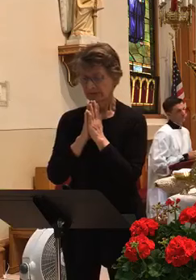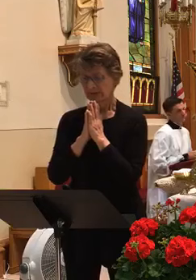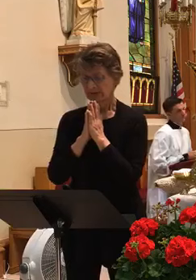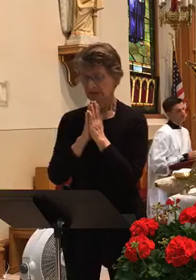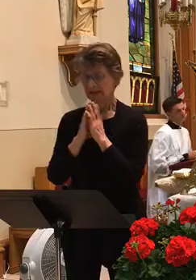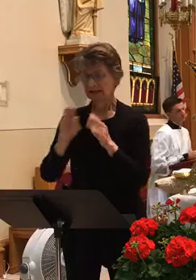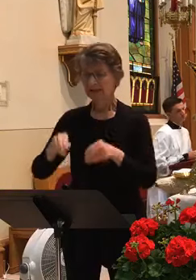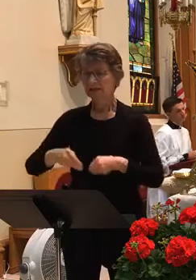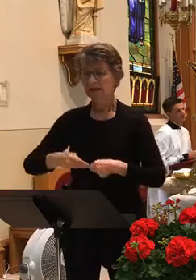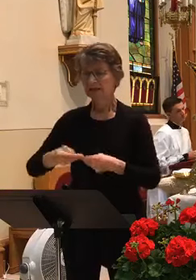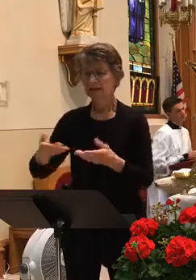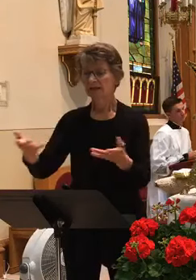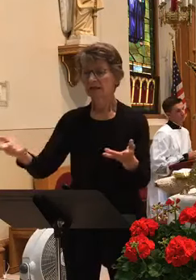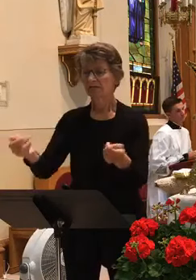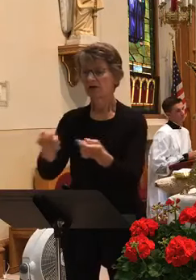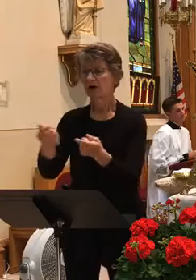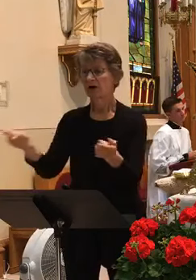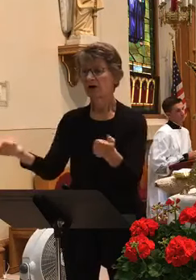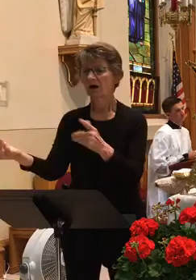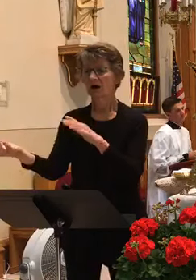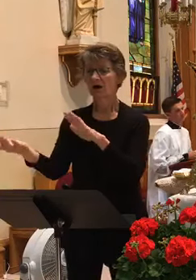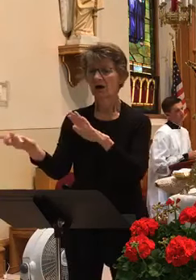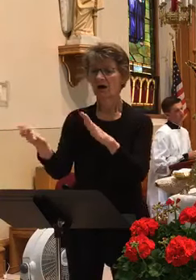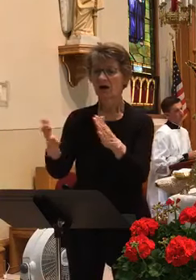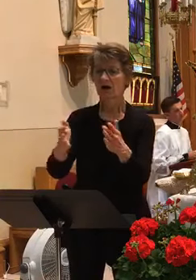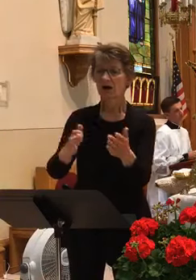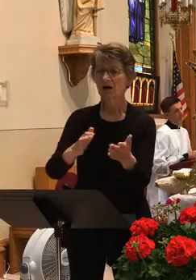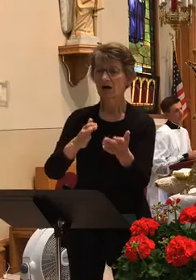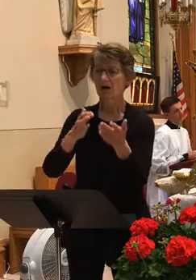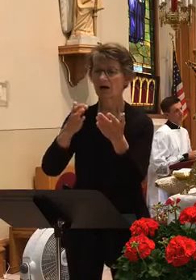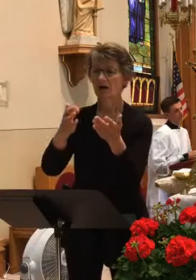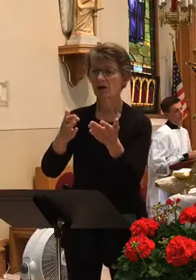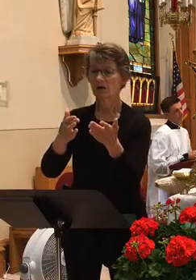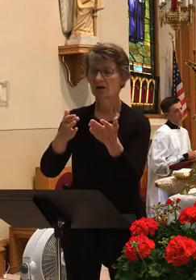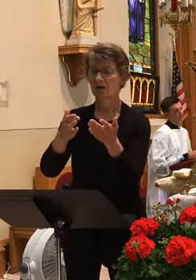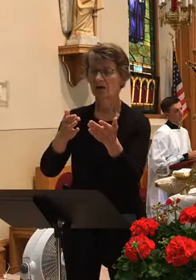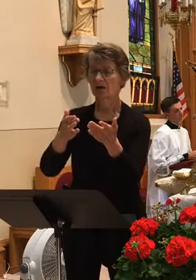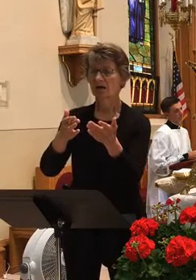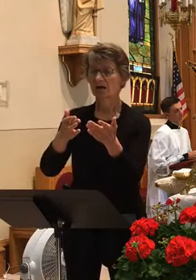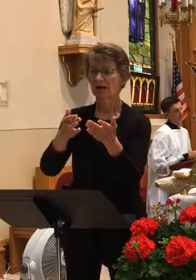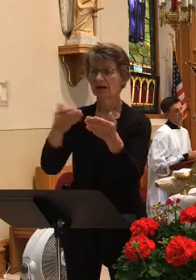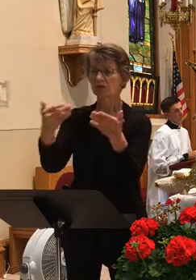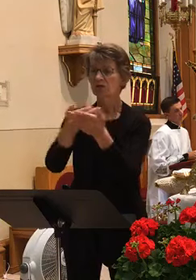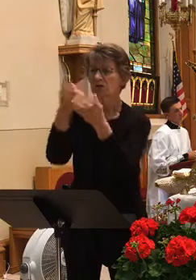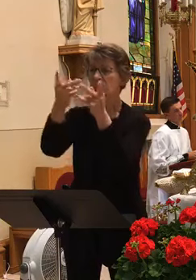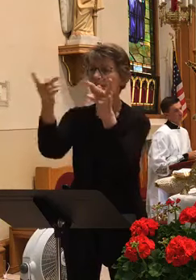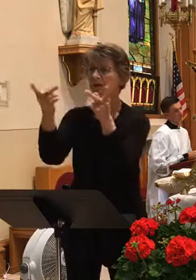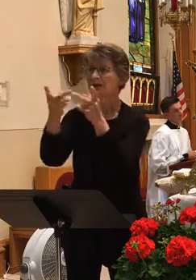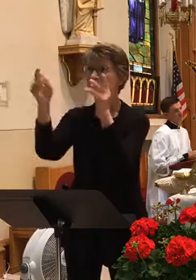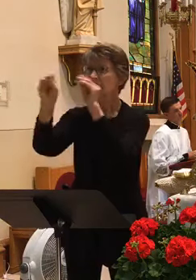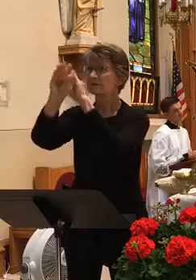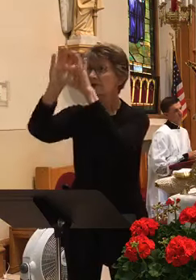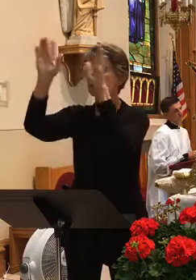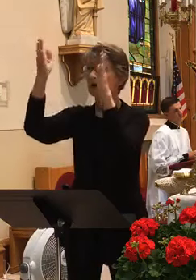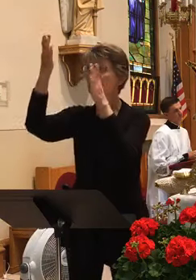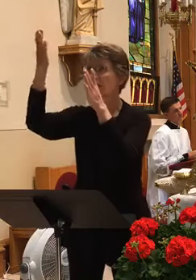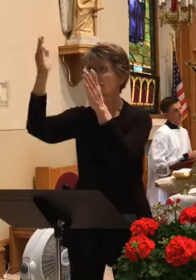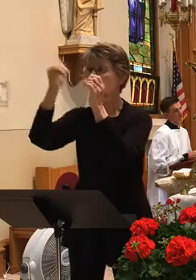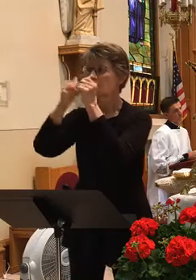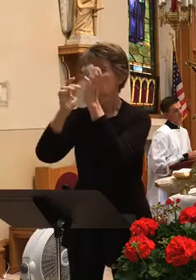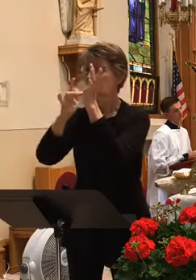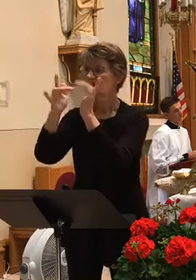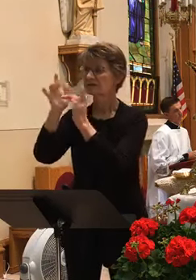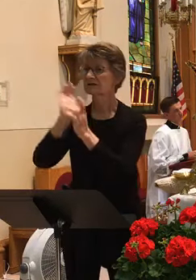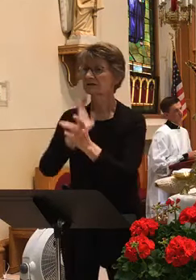Give them, O Lord, we pray, and all who sleep in Christ, the place of refreshment, light, and peace, through Christ our